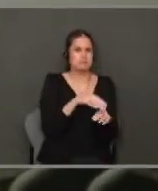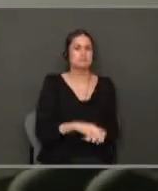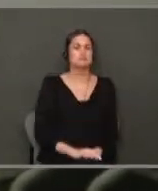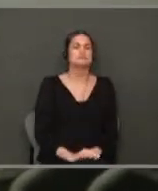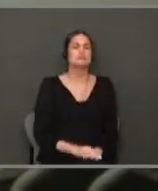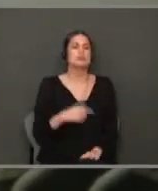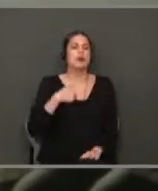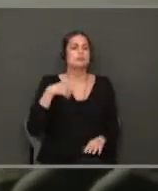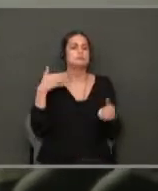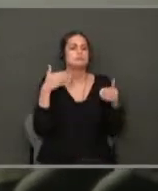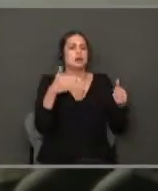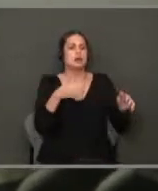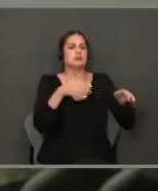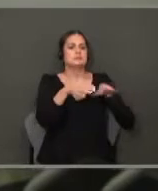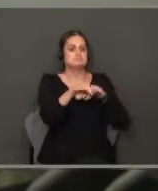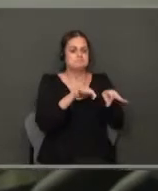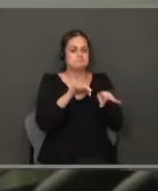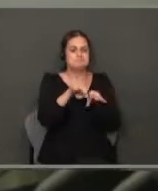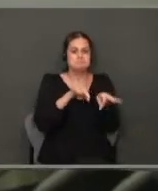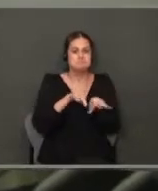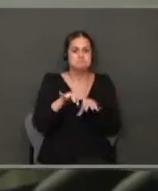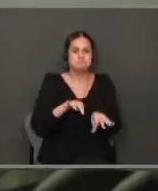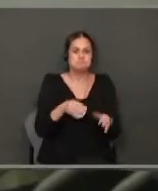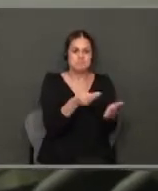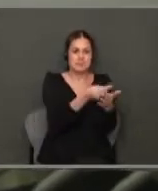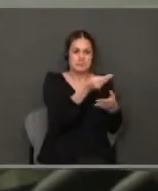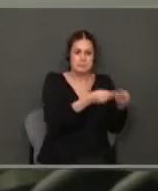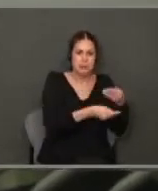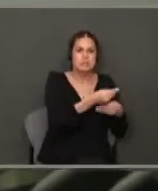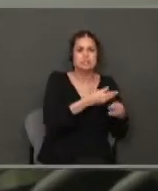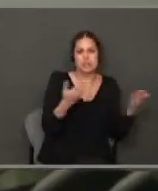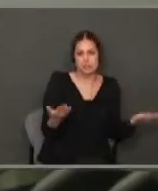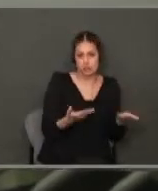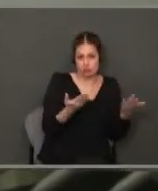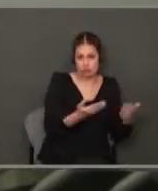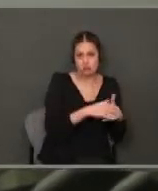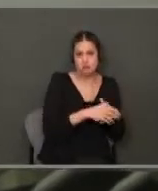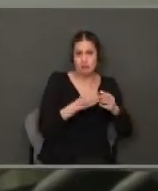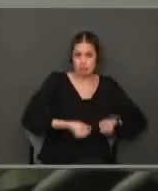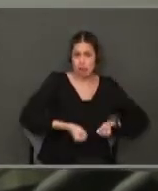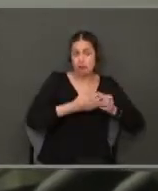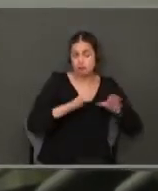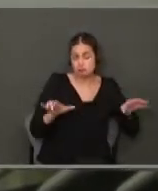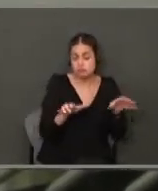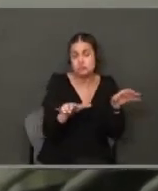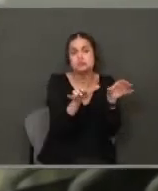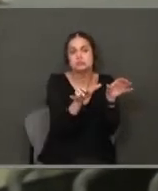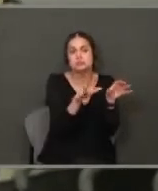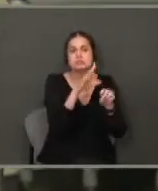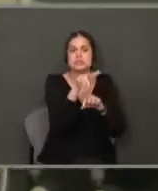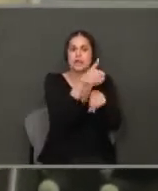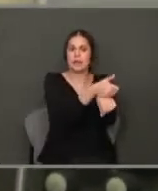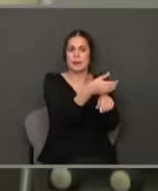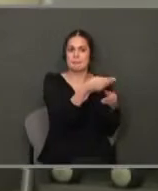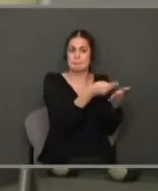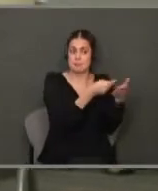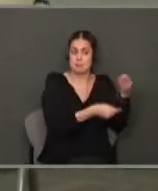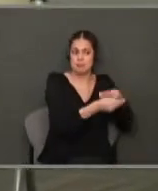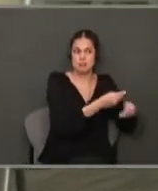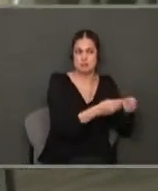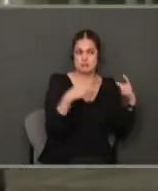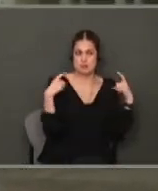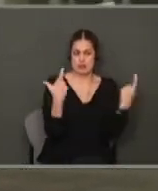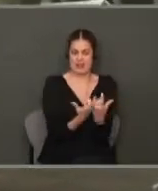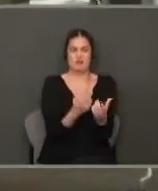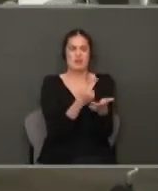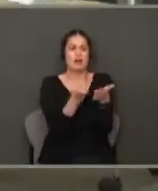I'll walk through the proposed budget. A lot of what we did as I laid out the proposed budget to council